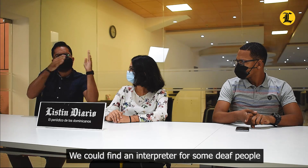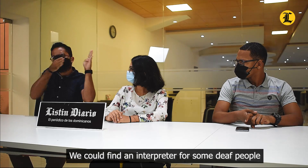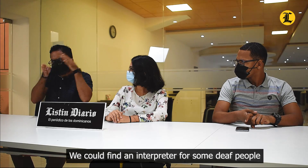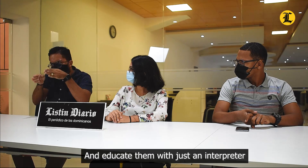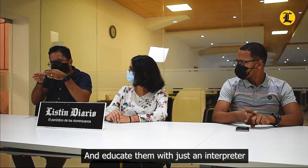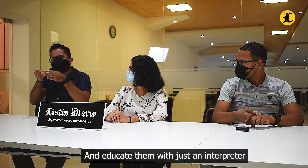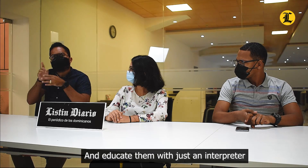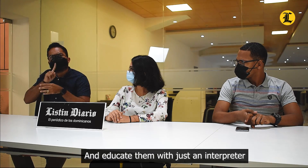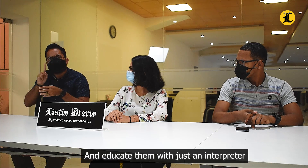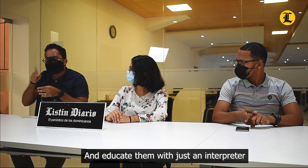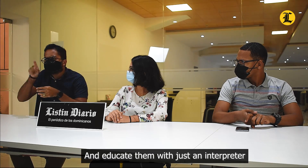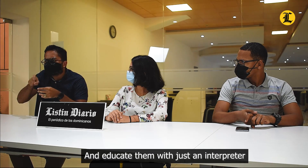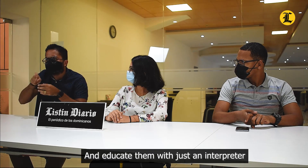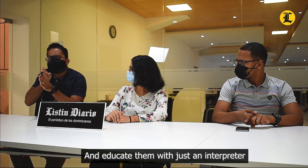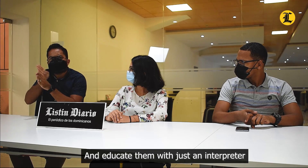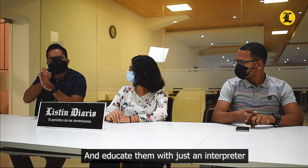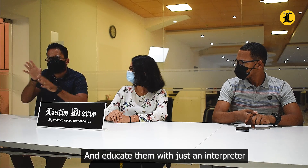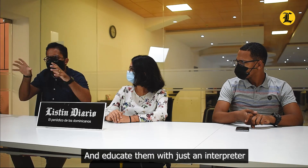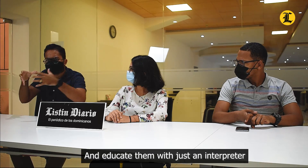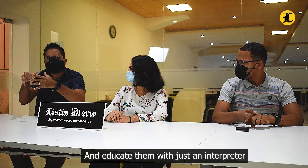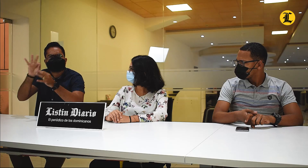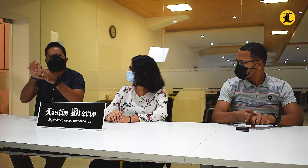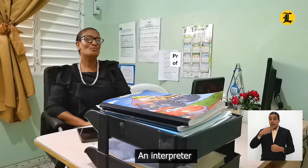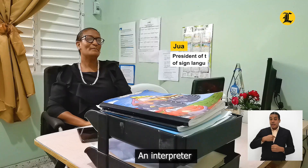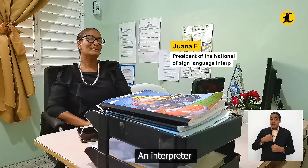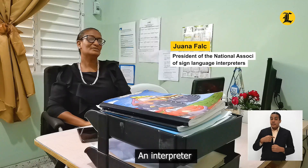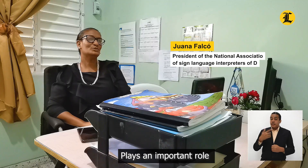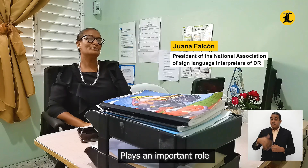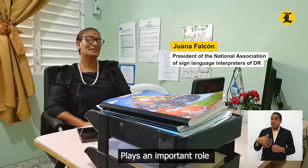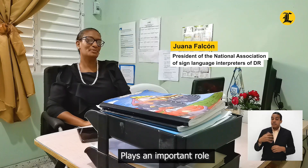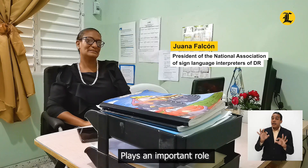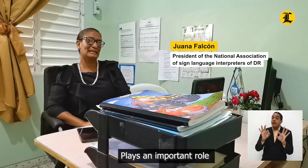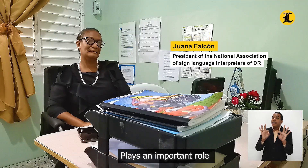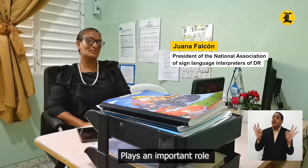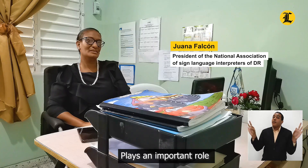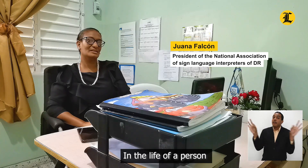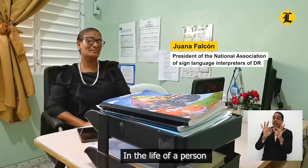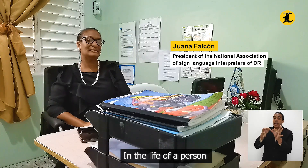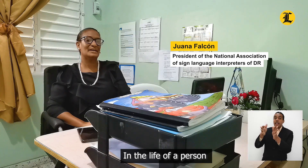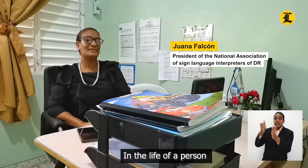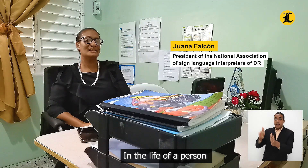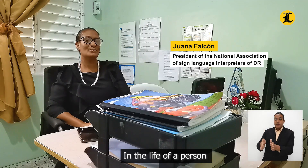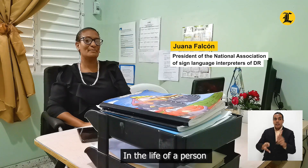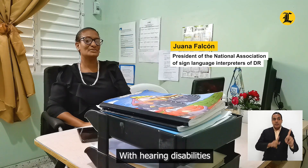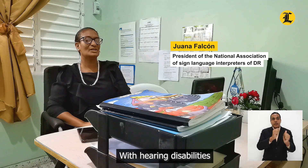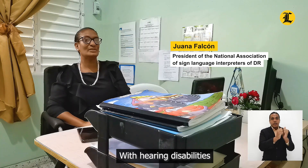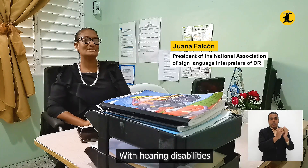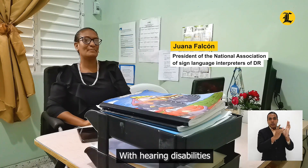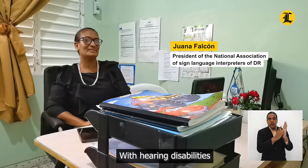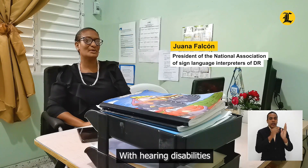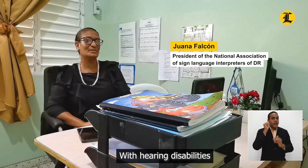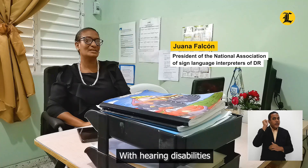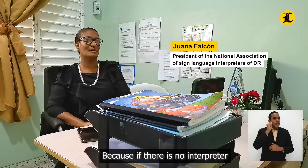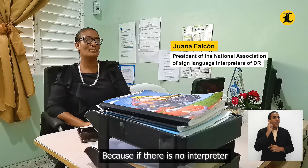some deaf people and educate them with just an interpreter. An interpreter plays an important role in the life of a person with